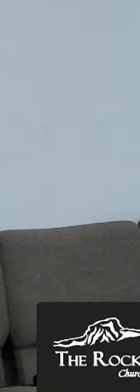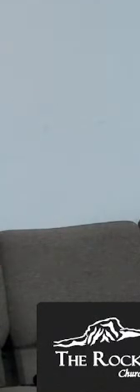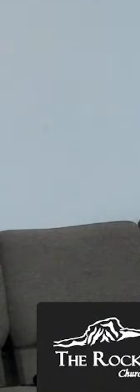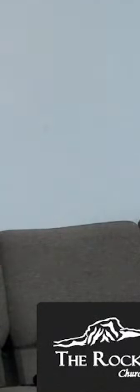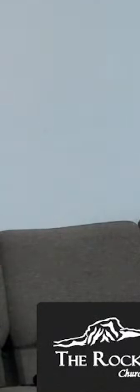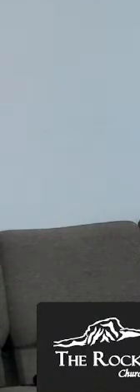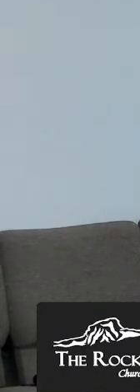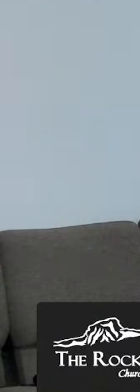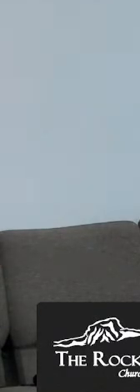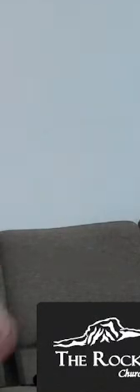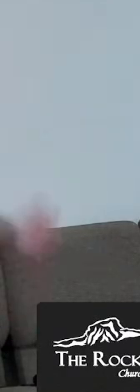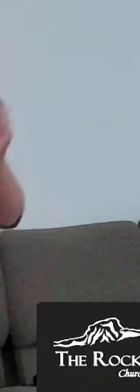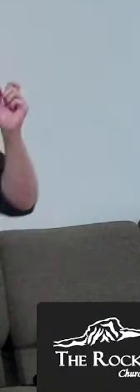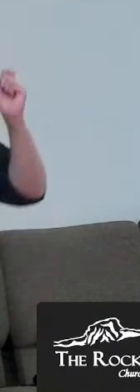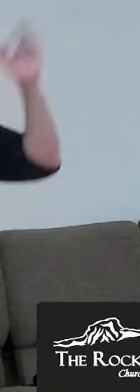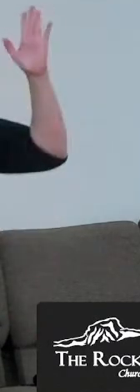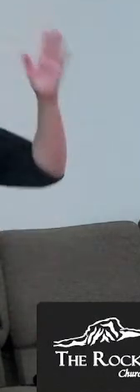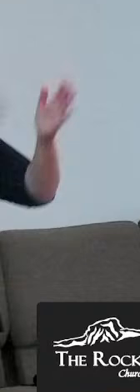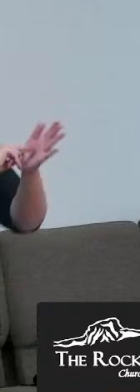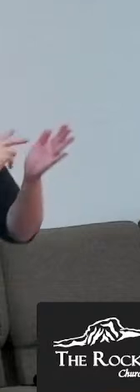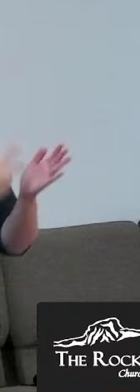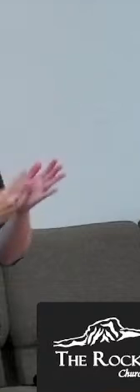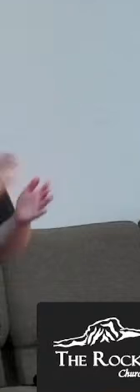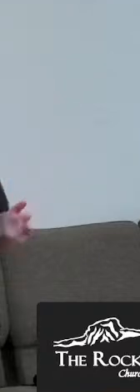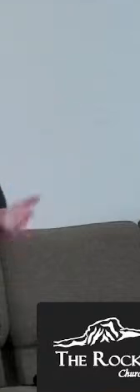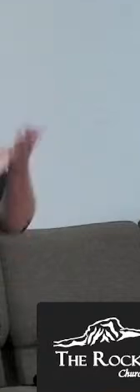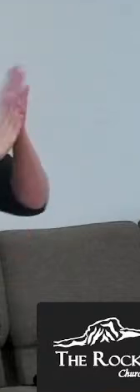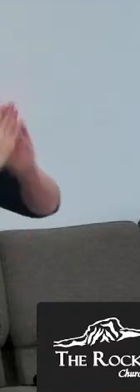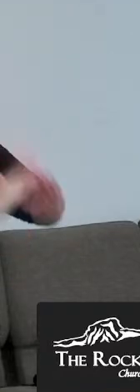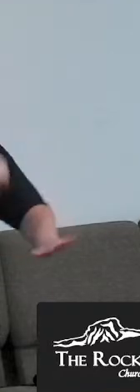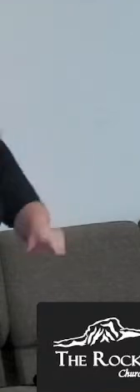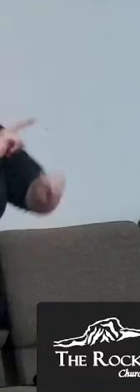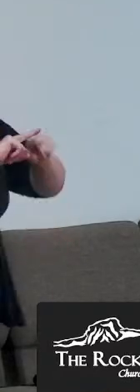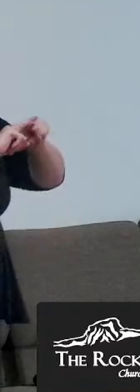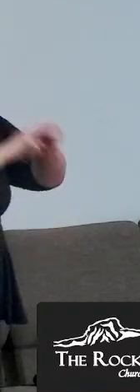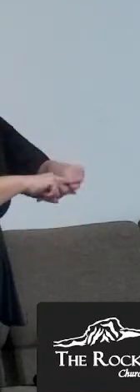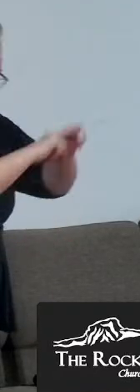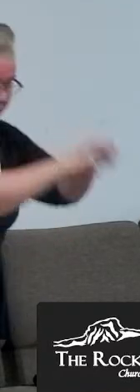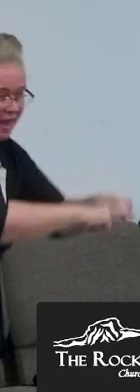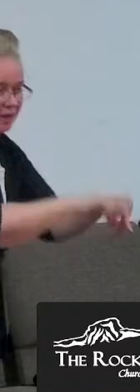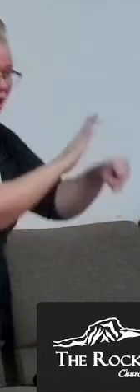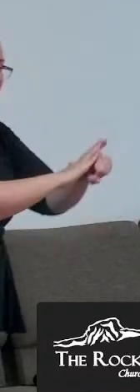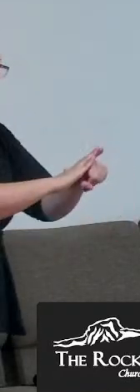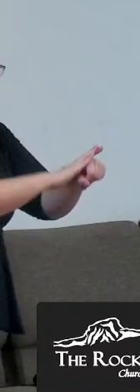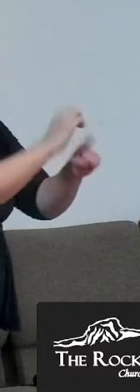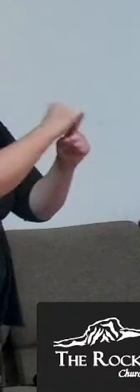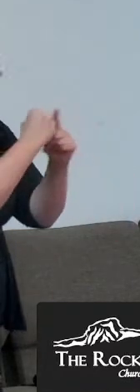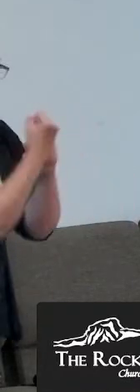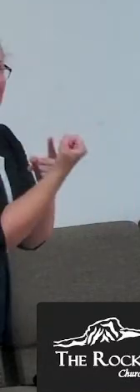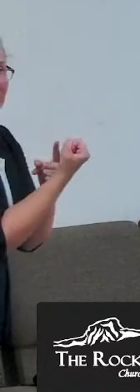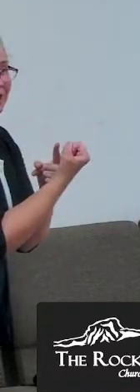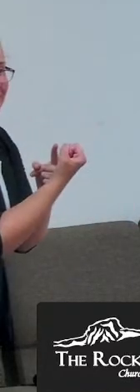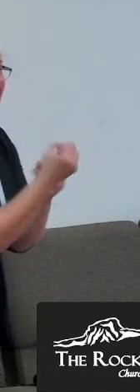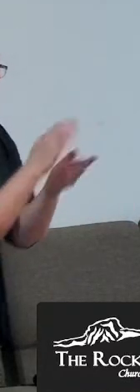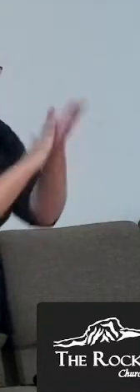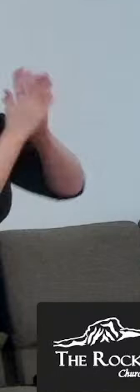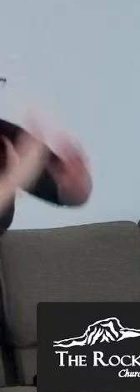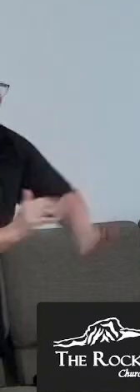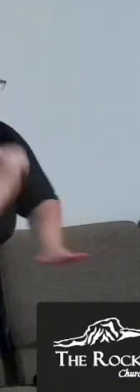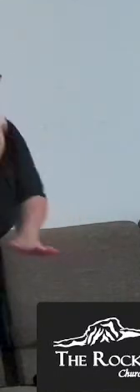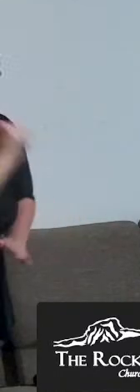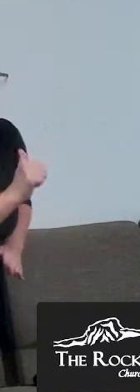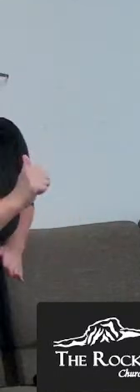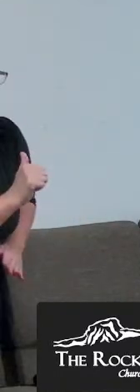understanding. Hallelujah. That means that my peace is not determined upon circumstance. Peace is not